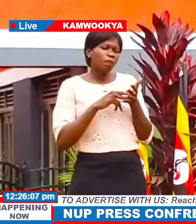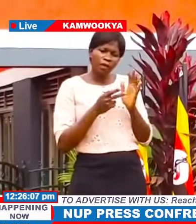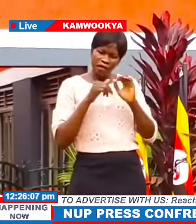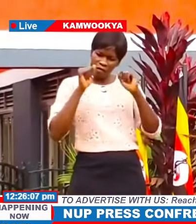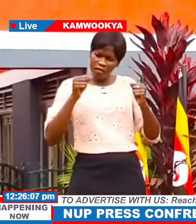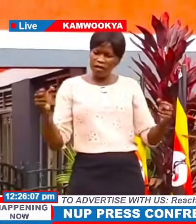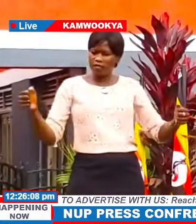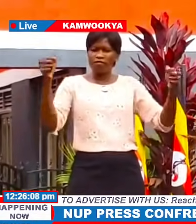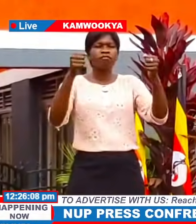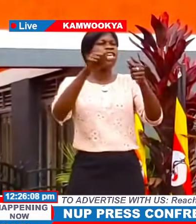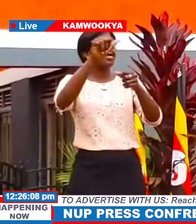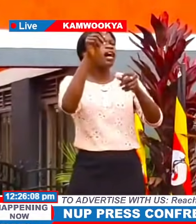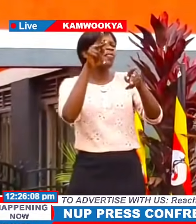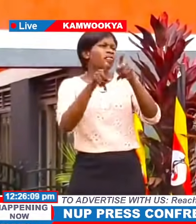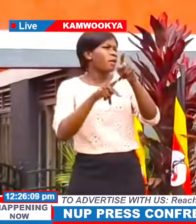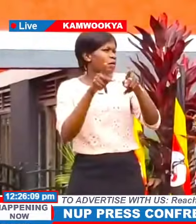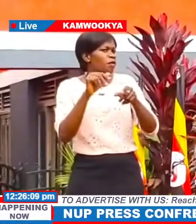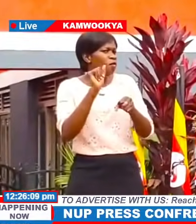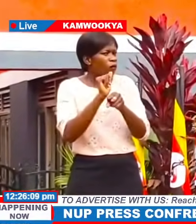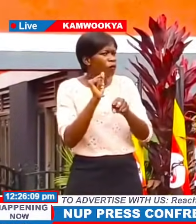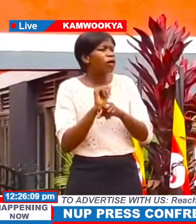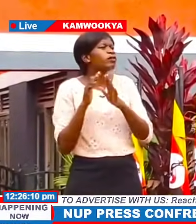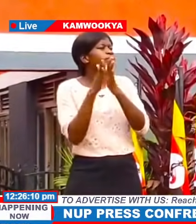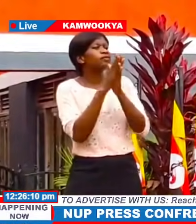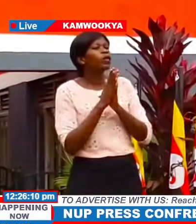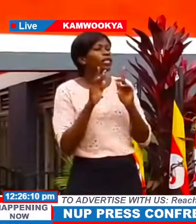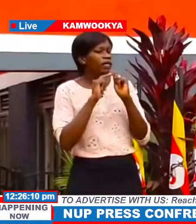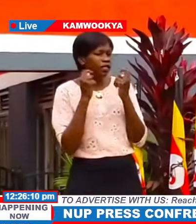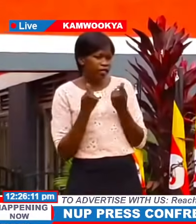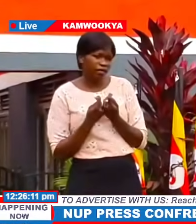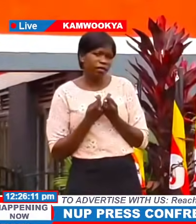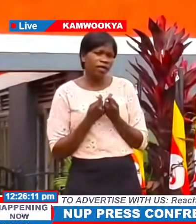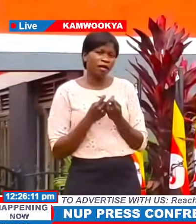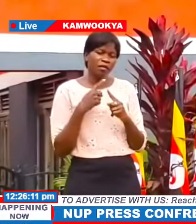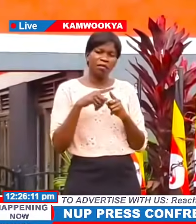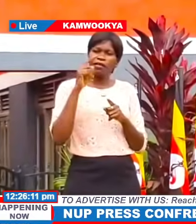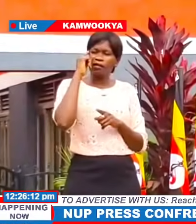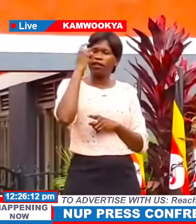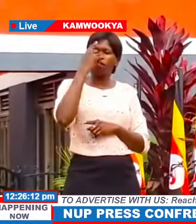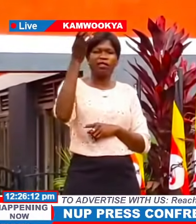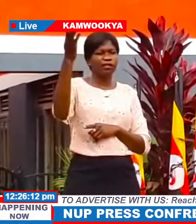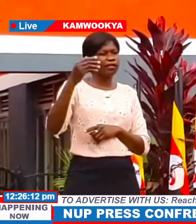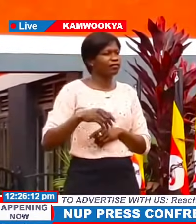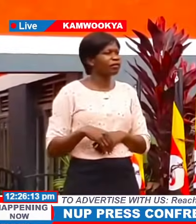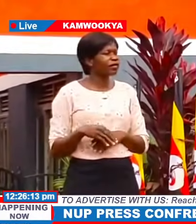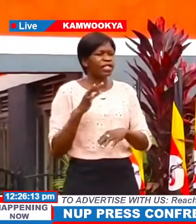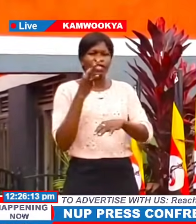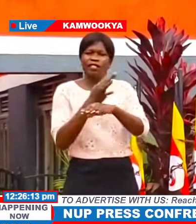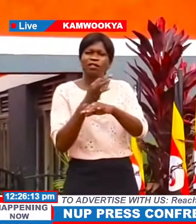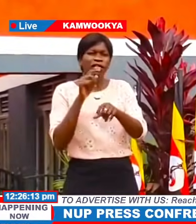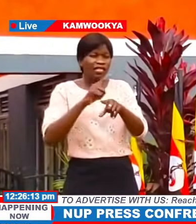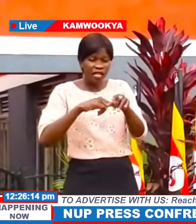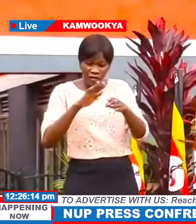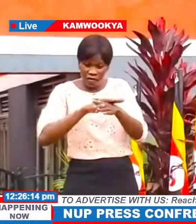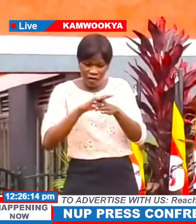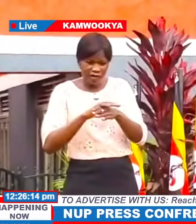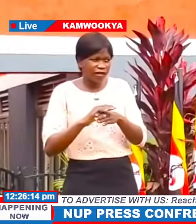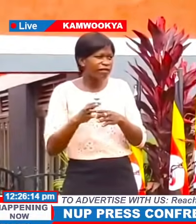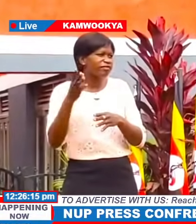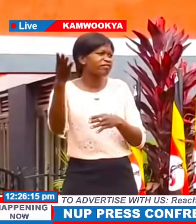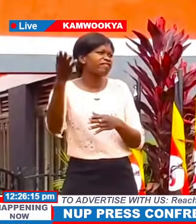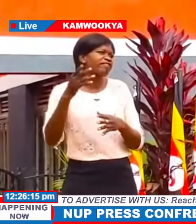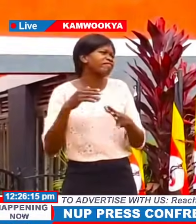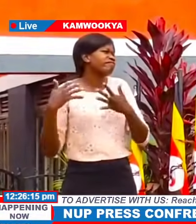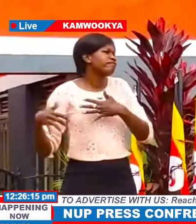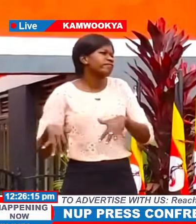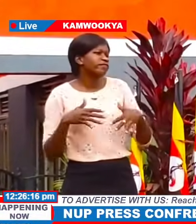board. It is proven, it is tested that government is lousy at doing business. So let's try and make